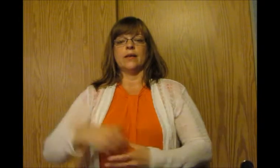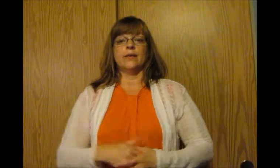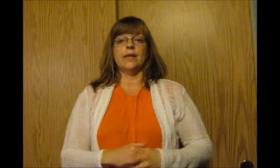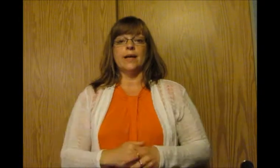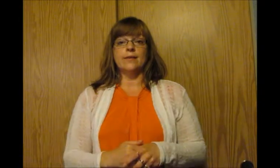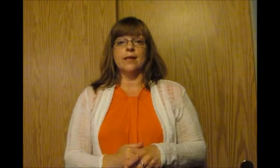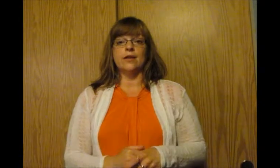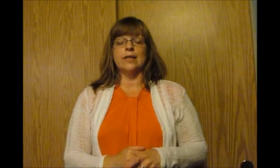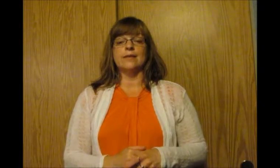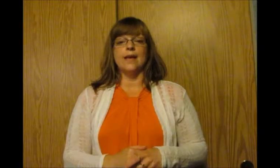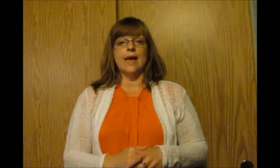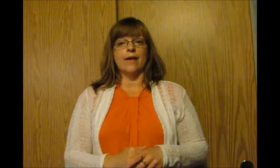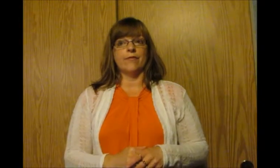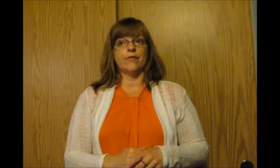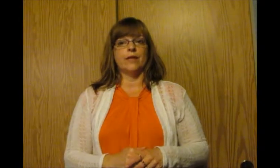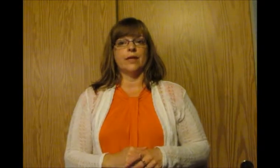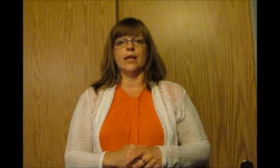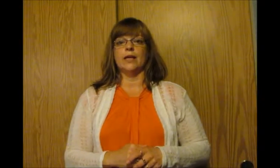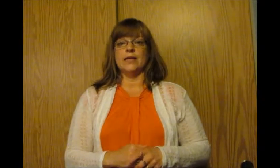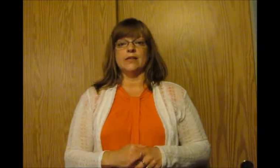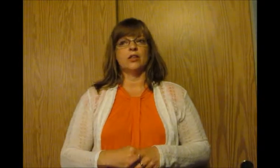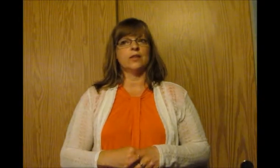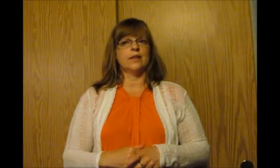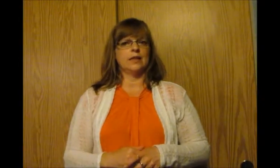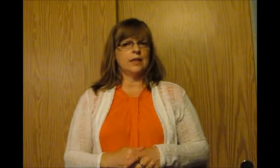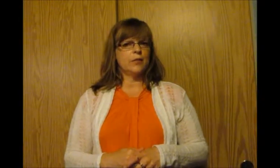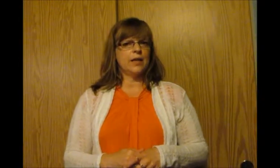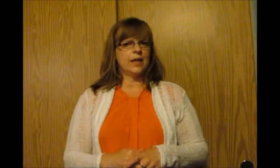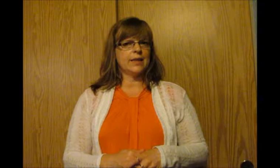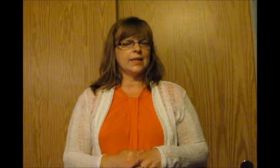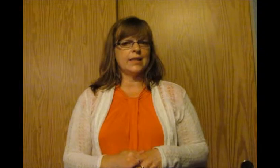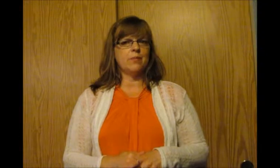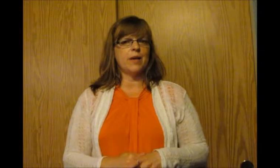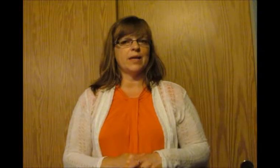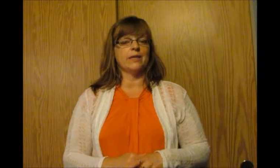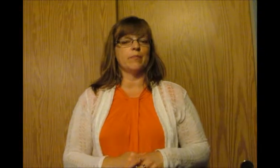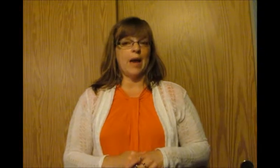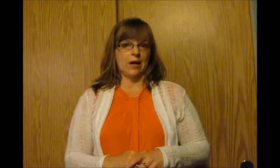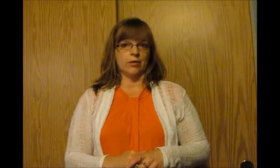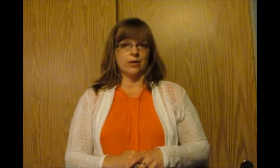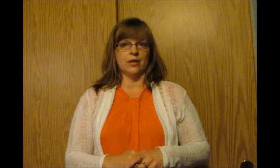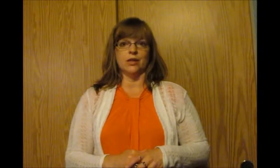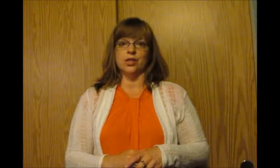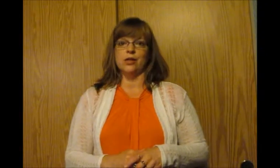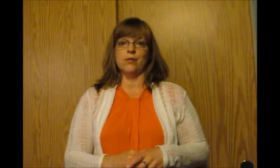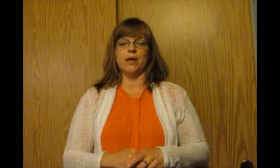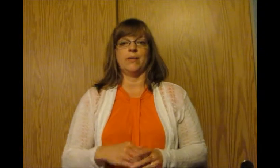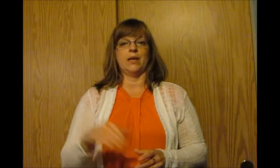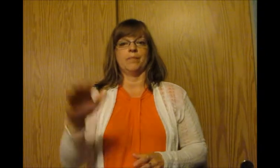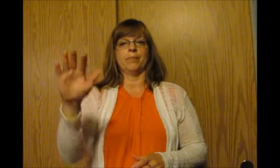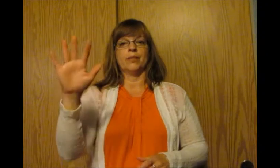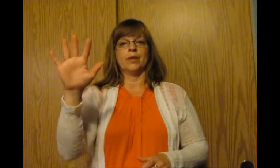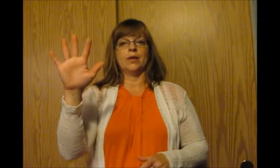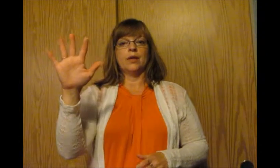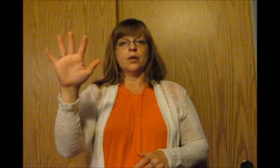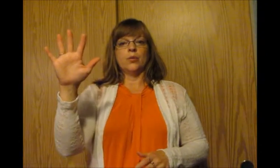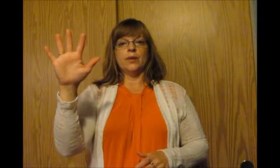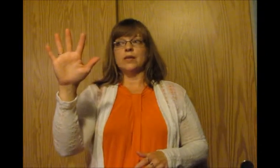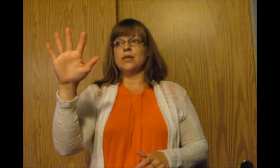The next letter is F. And it looks a little bit like the D, but it's backwards, and I'll show you what I mean. With the D,